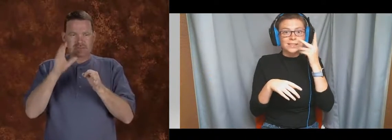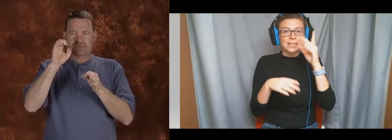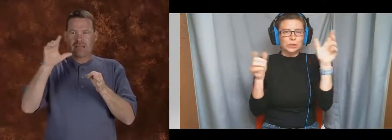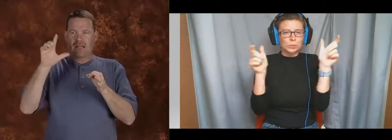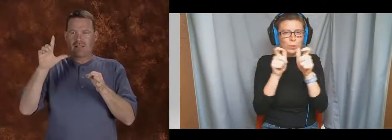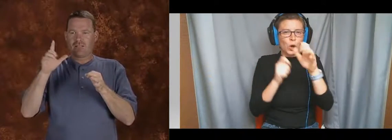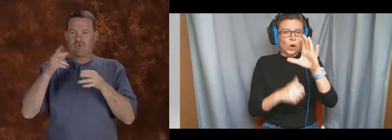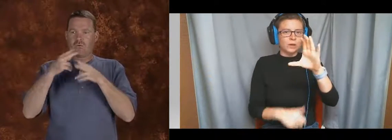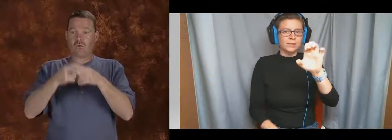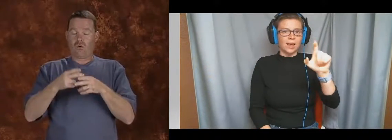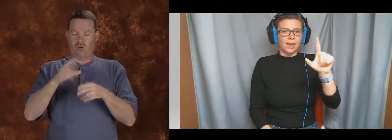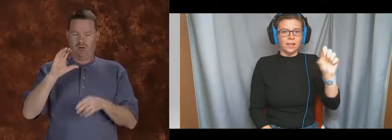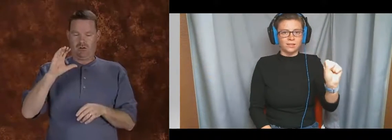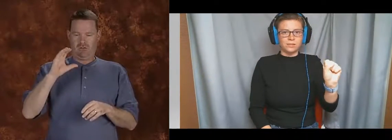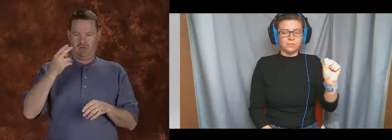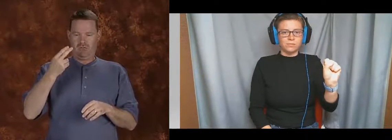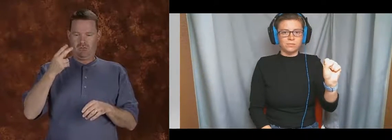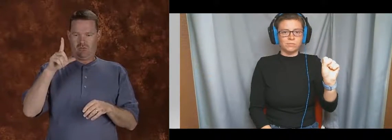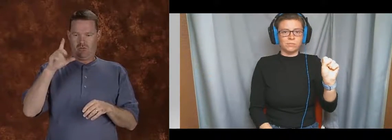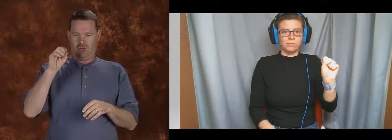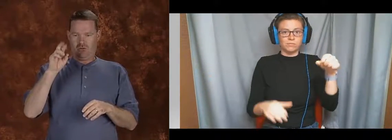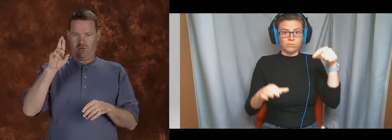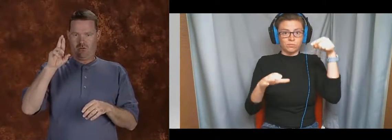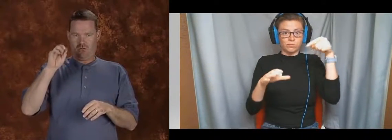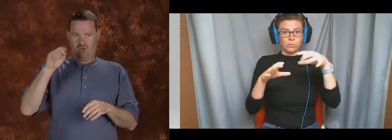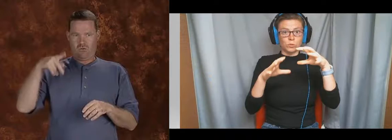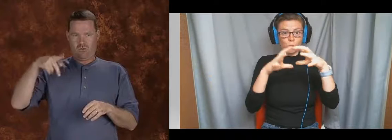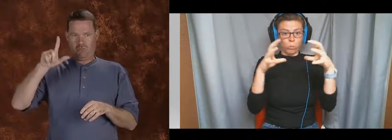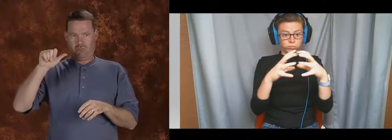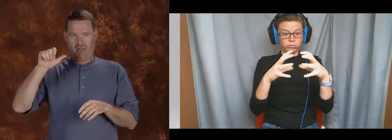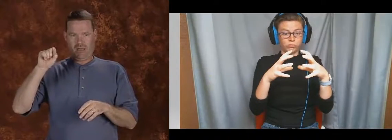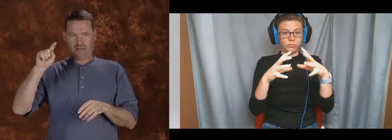Those cells are called chloroplast.